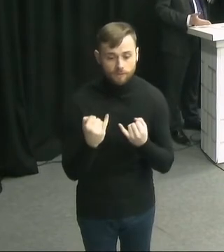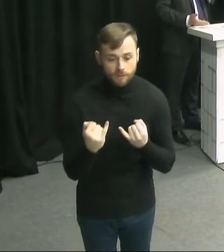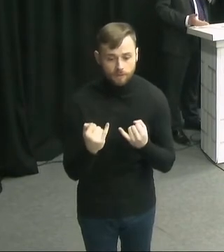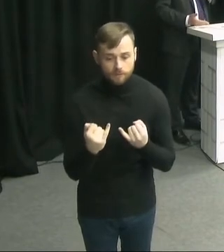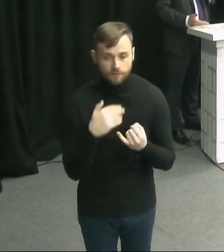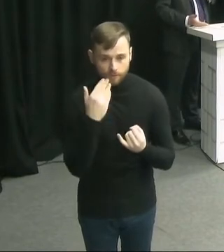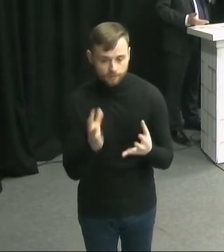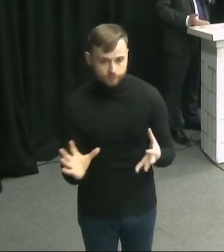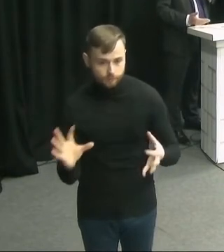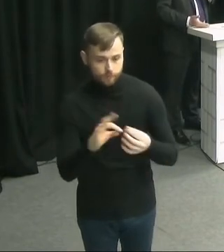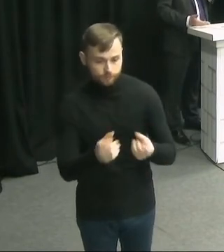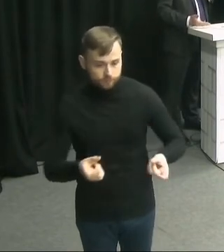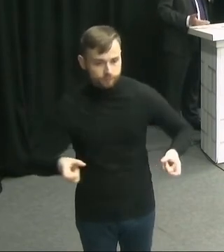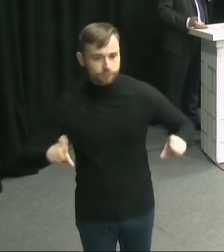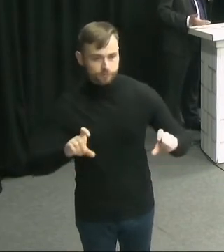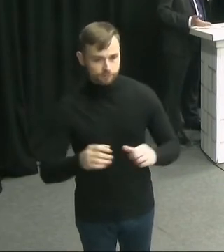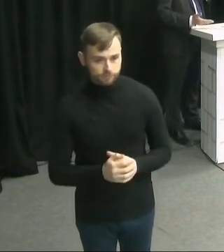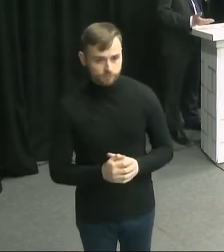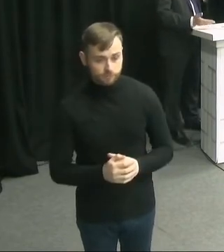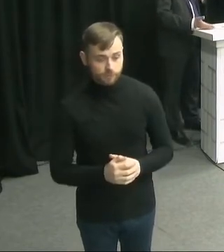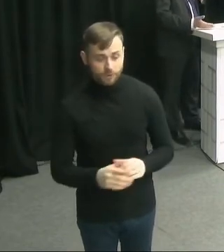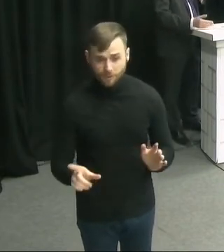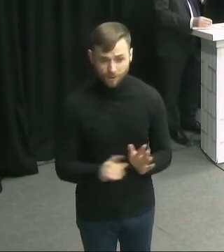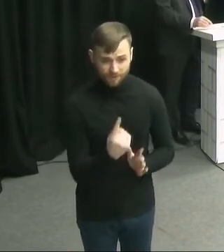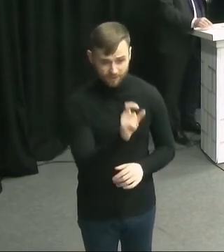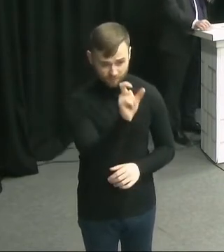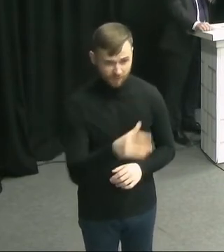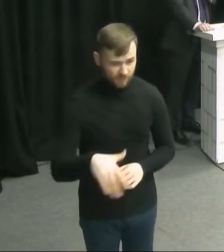these discussions are extremely important and are a good thing.